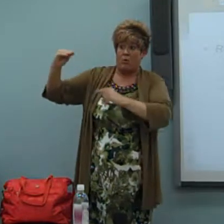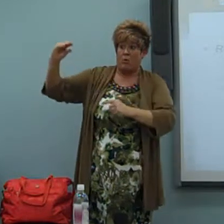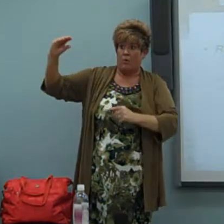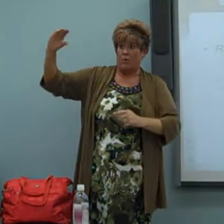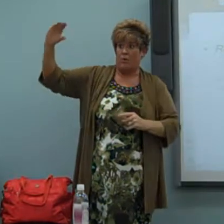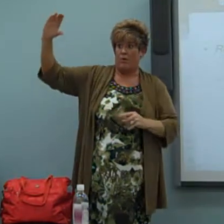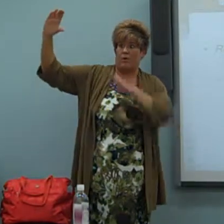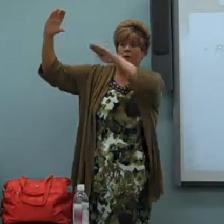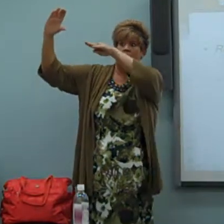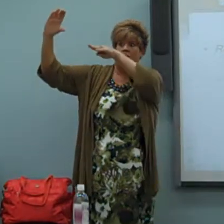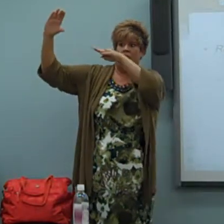getting their calls done.